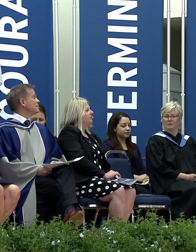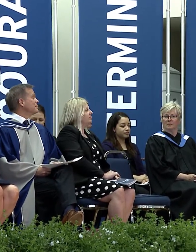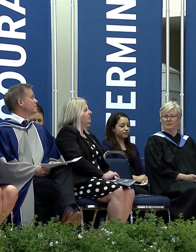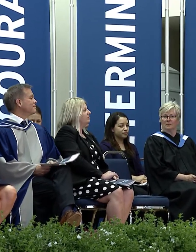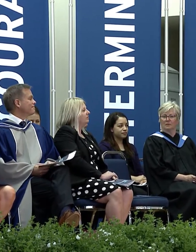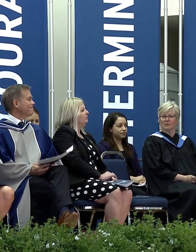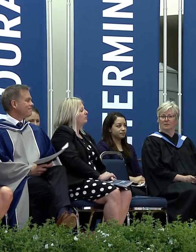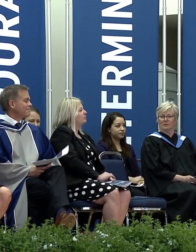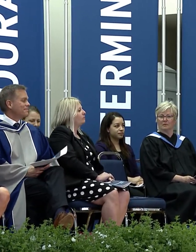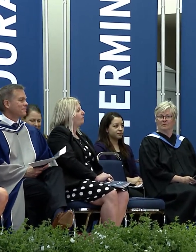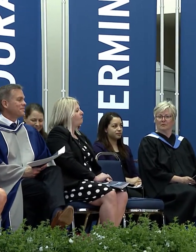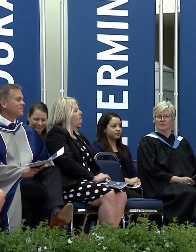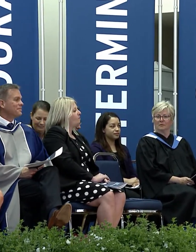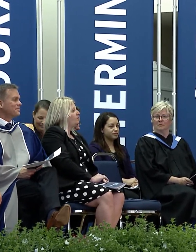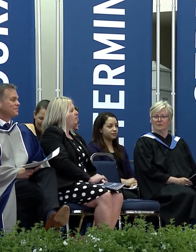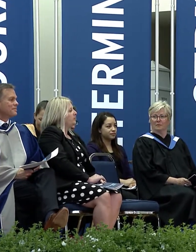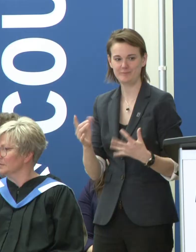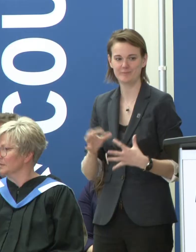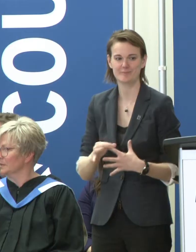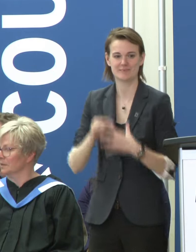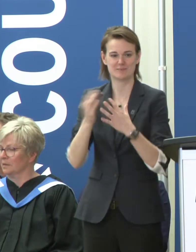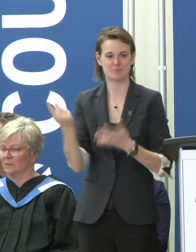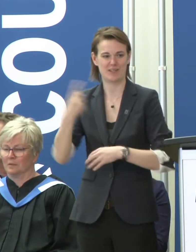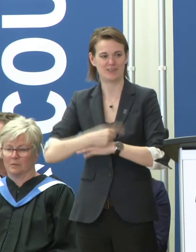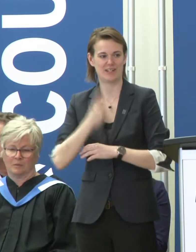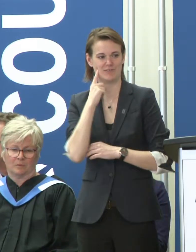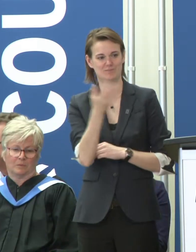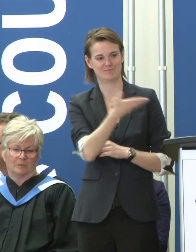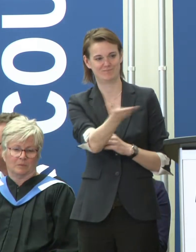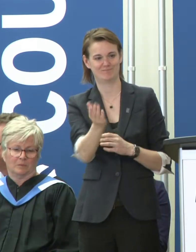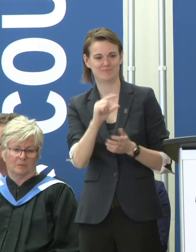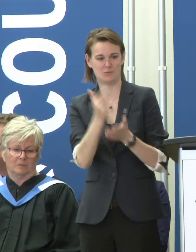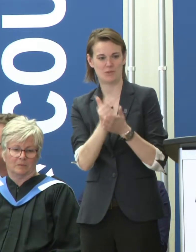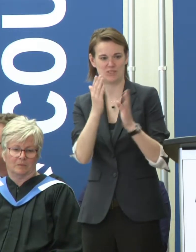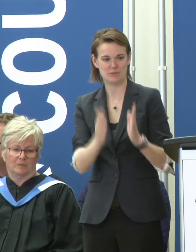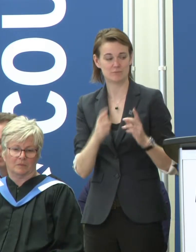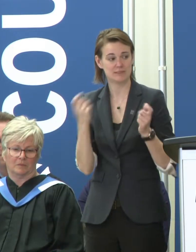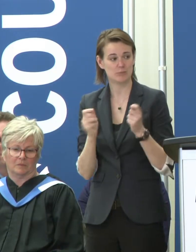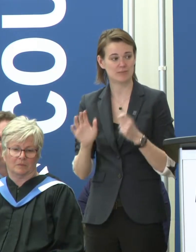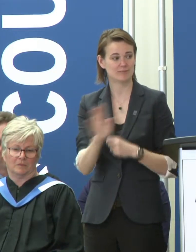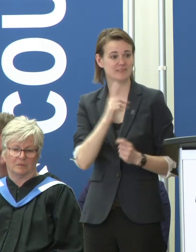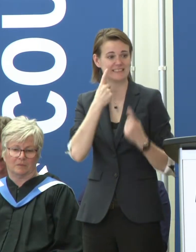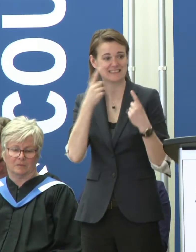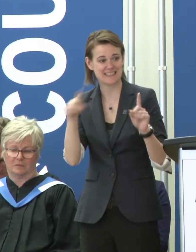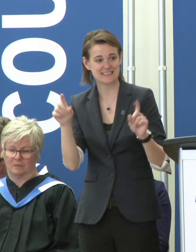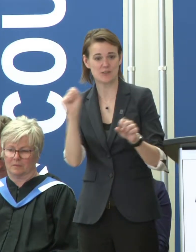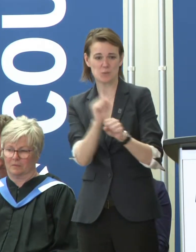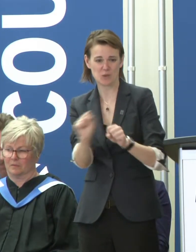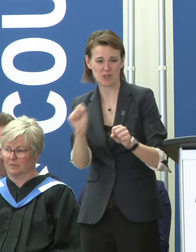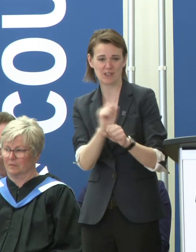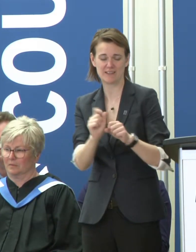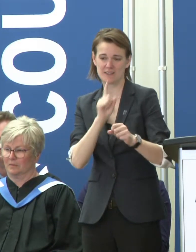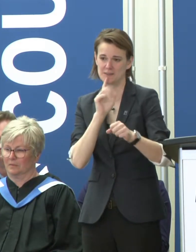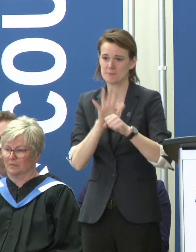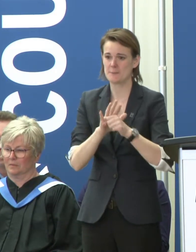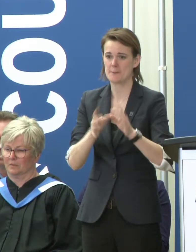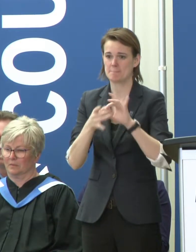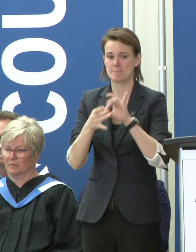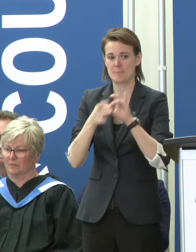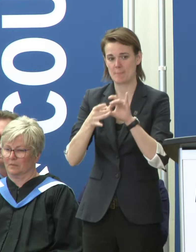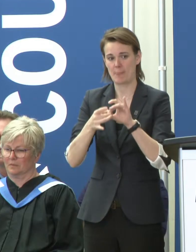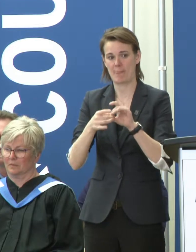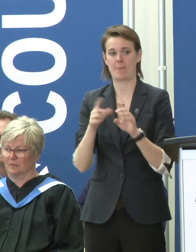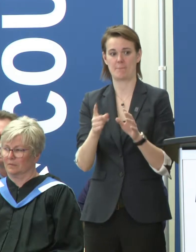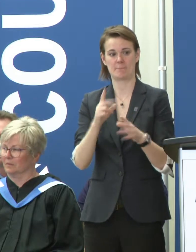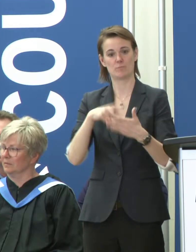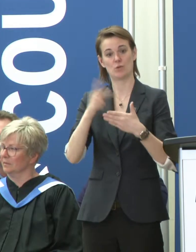This is a very special day for our graduates, and we're celebrating their success, their hard work, and their dedication in meeting their respective